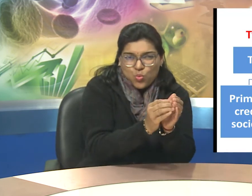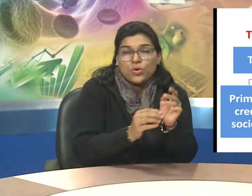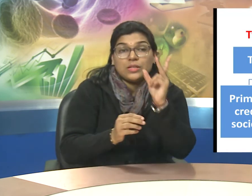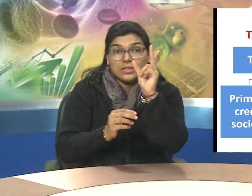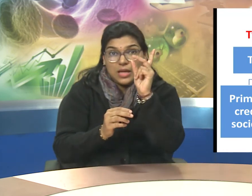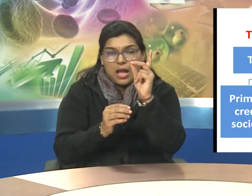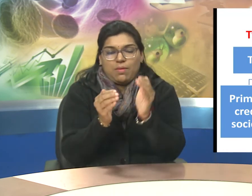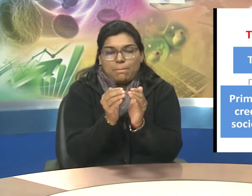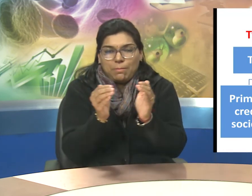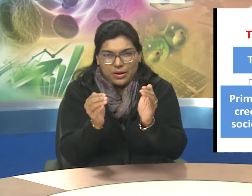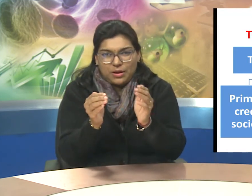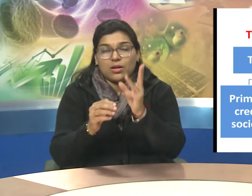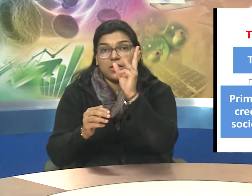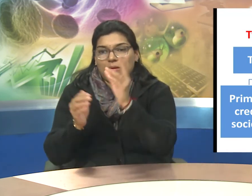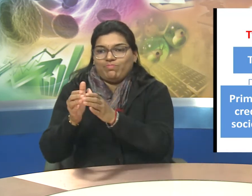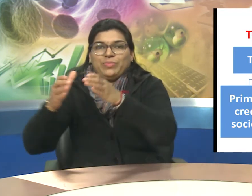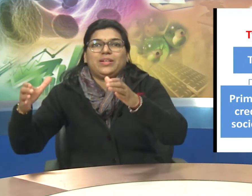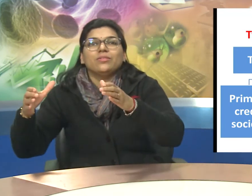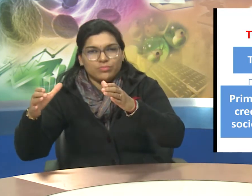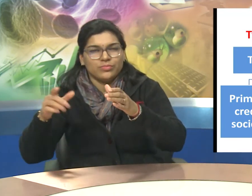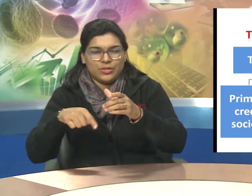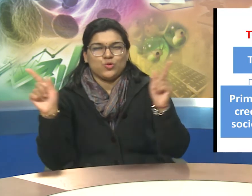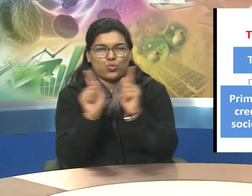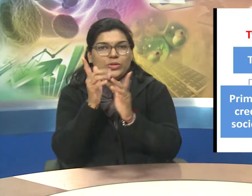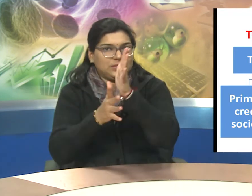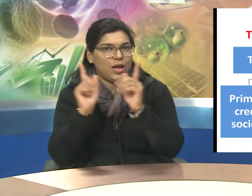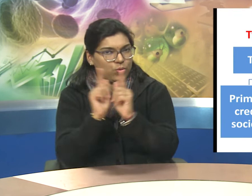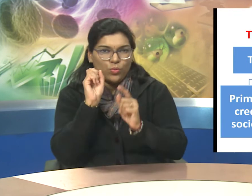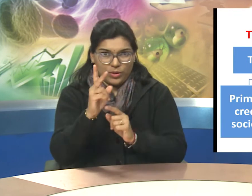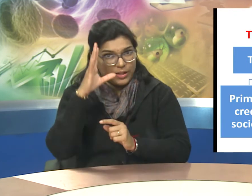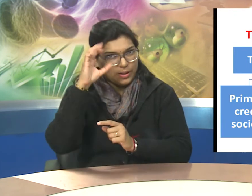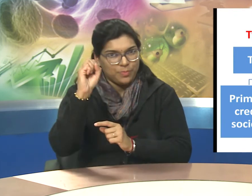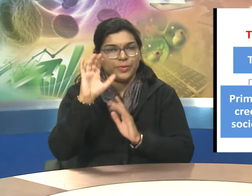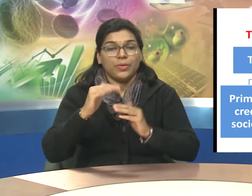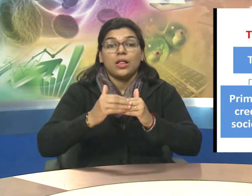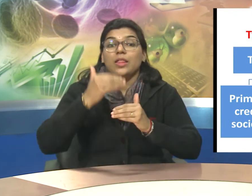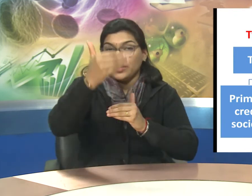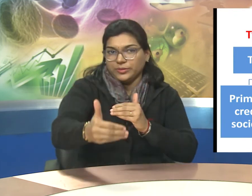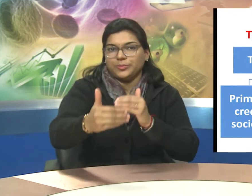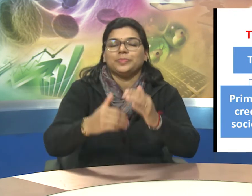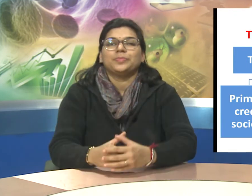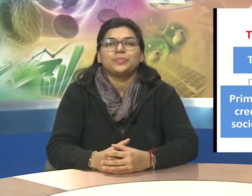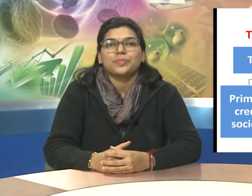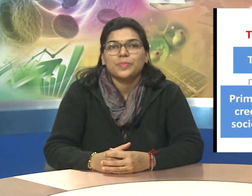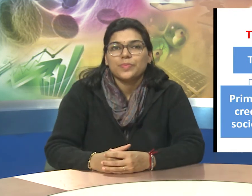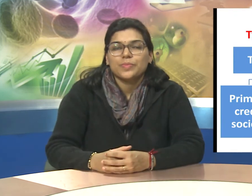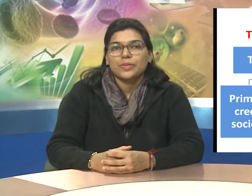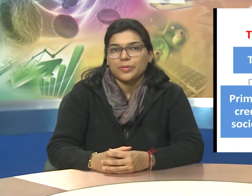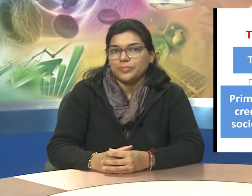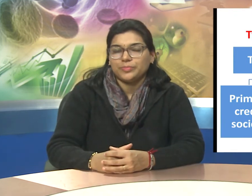The first one is a smaller unit and the central and cooperative bank is a little bigger